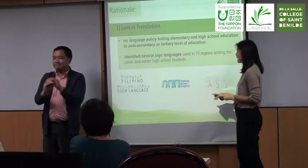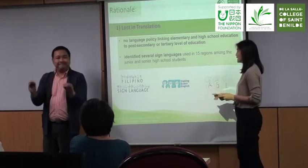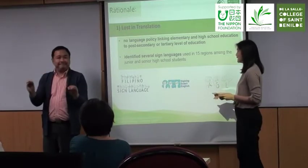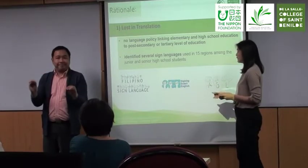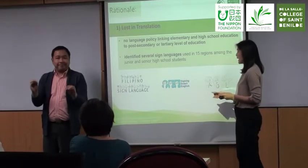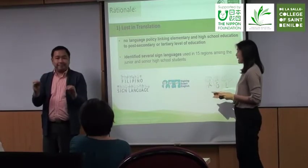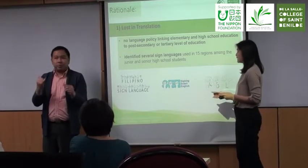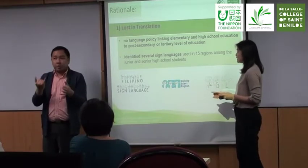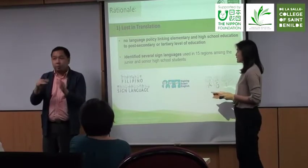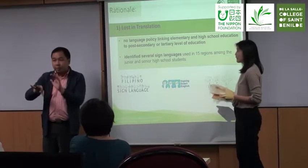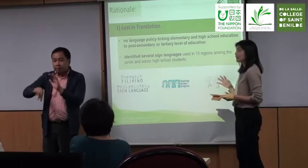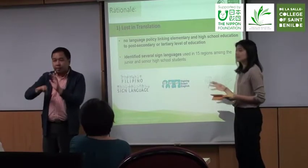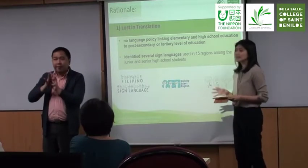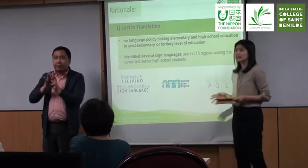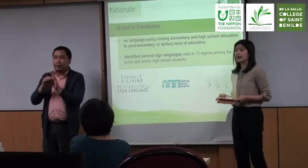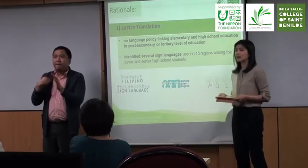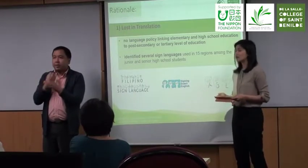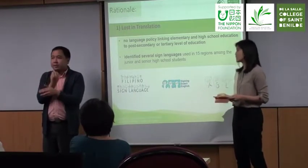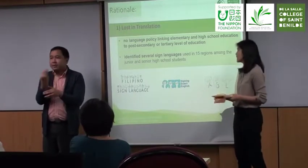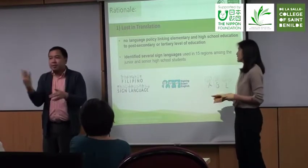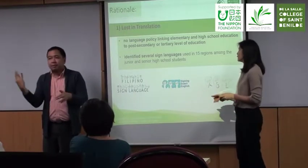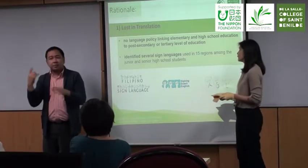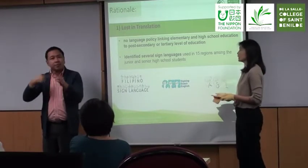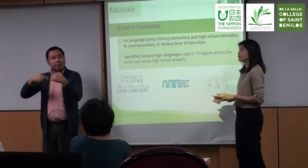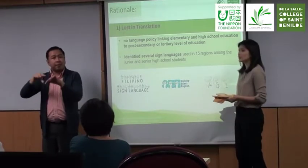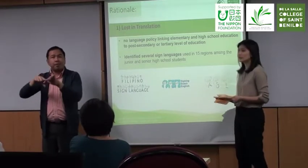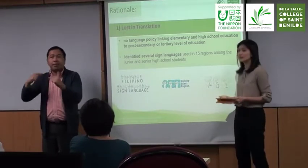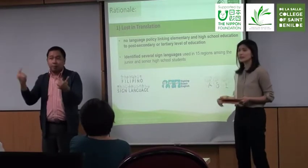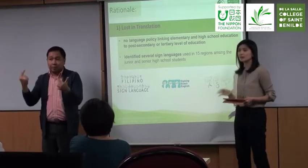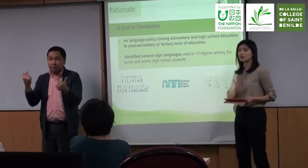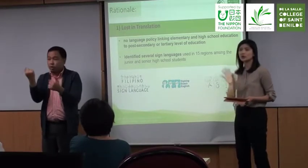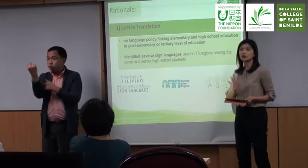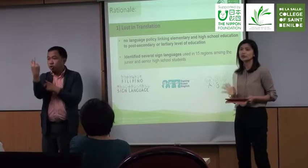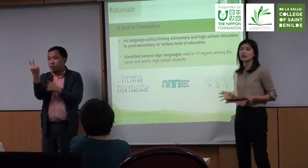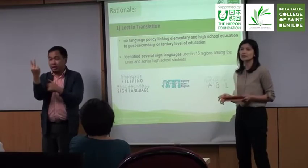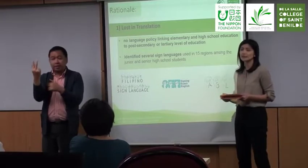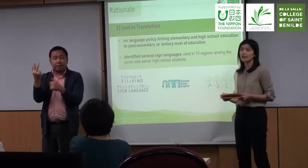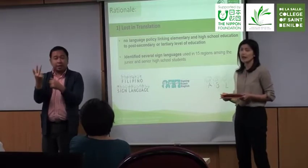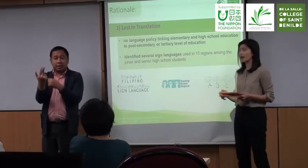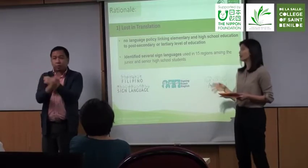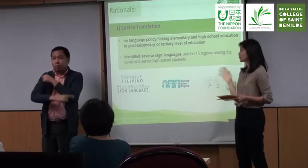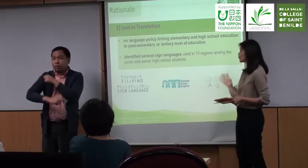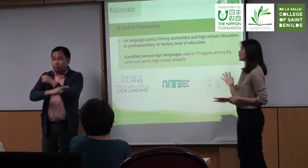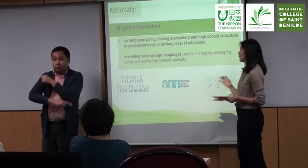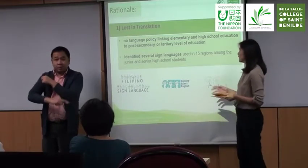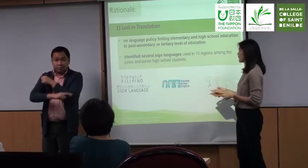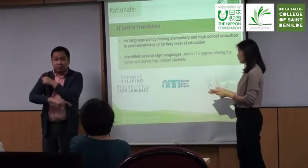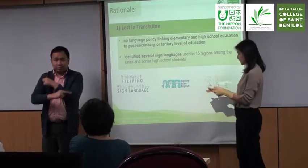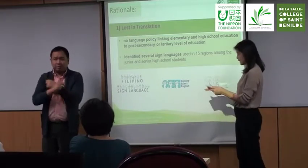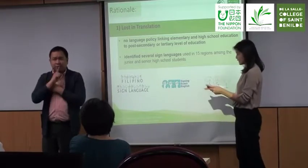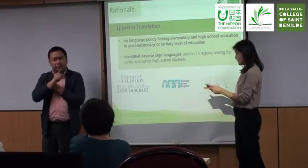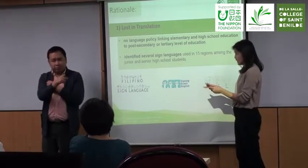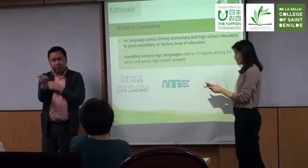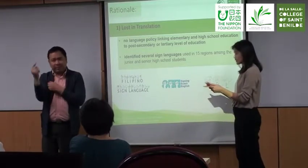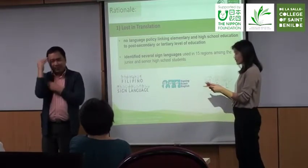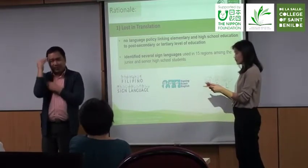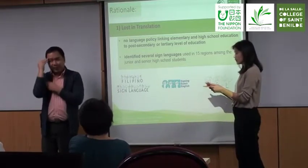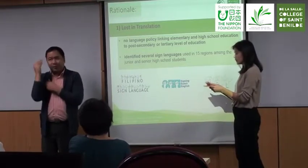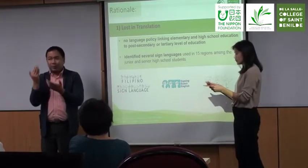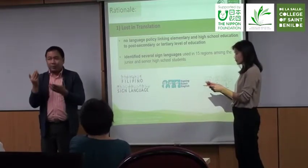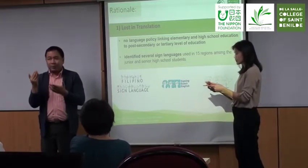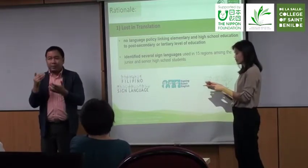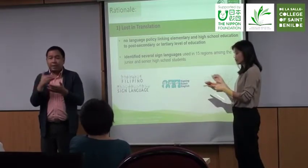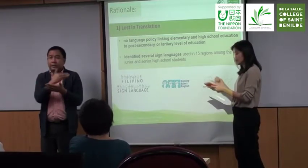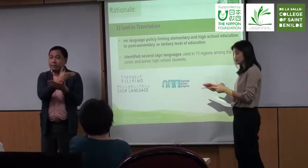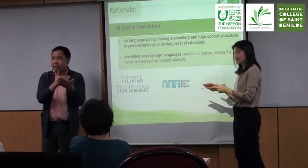actually identified several sign languages in 15 regions. I'm sure you're familiar with this. Some